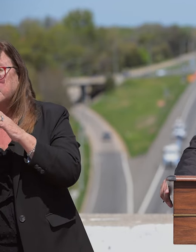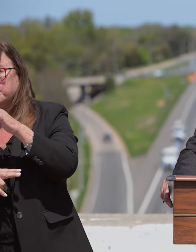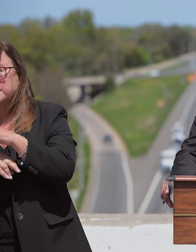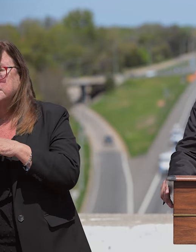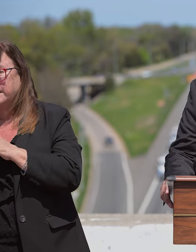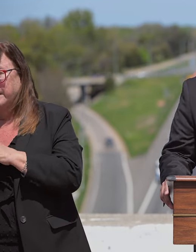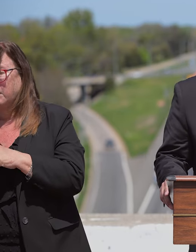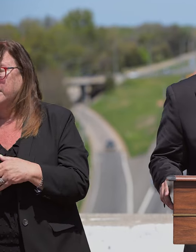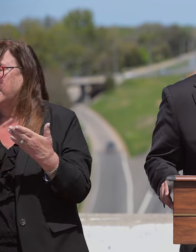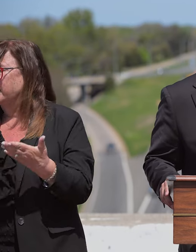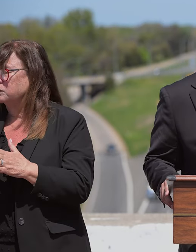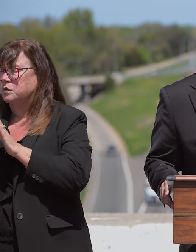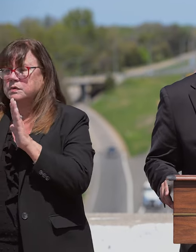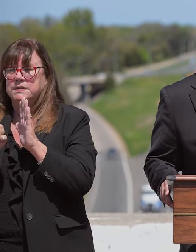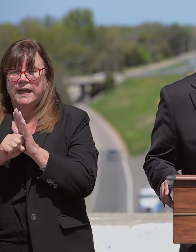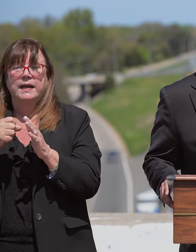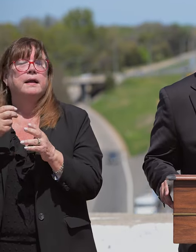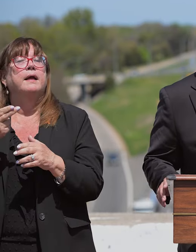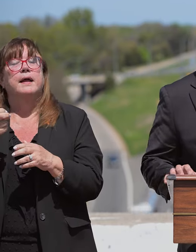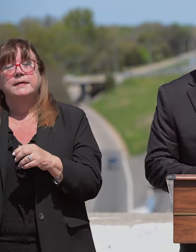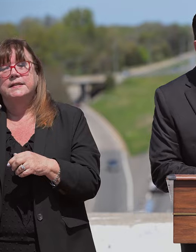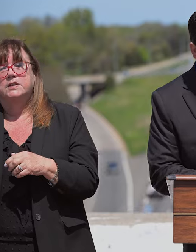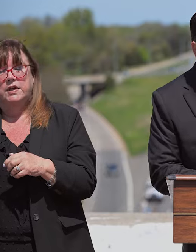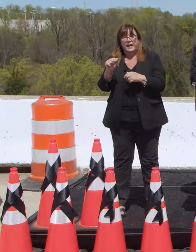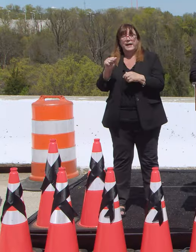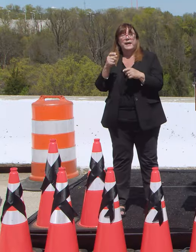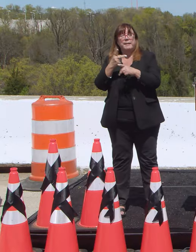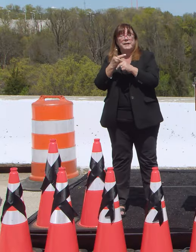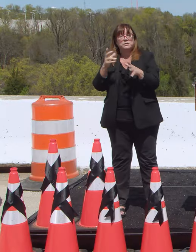I introduce you to State Highway Administrator Will Pines.